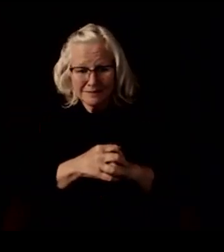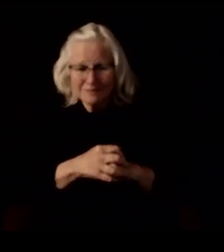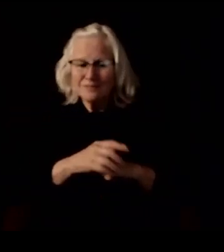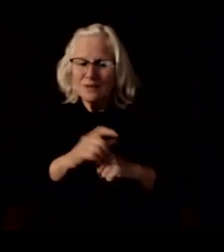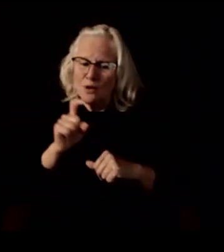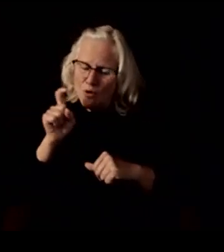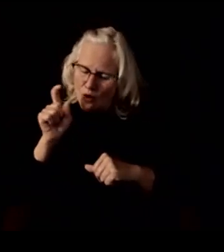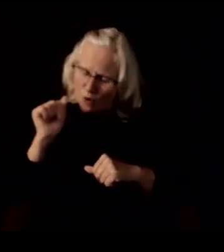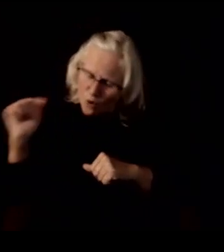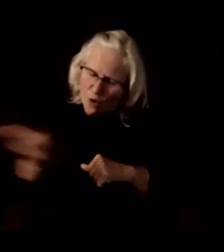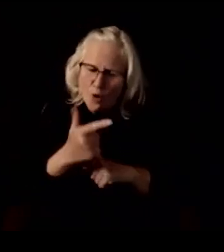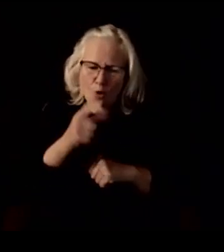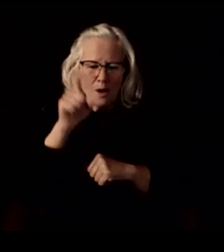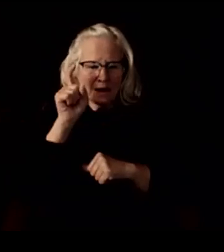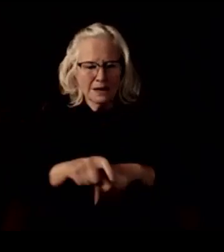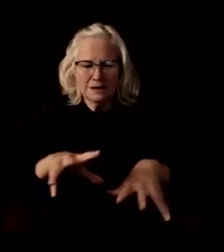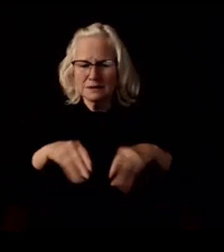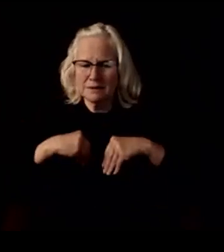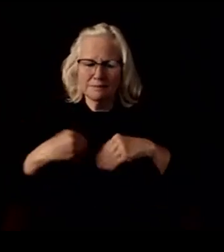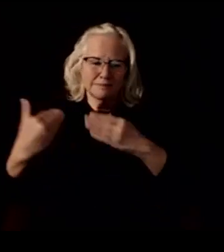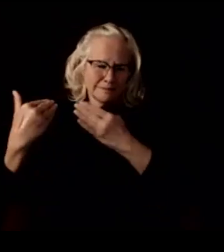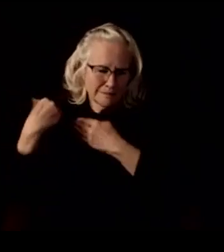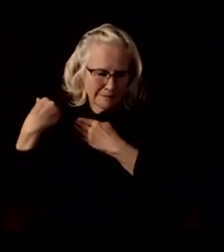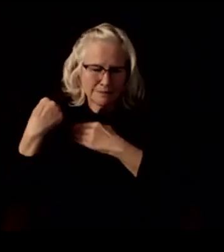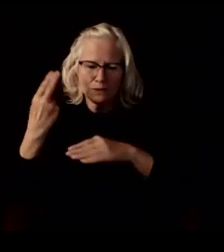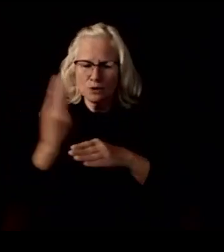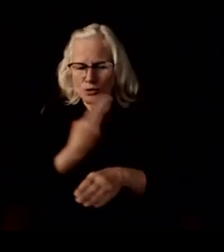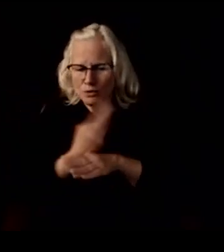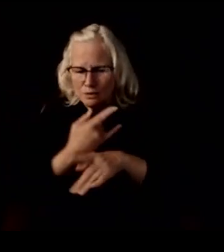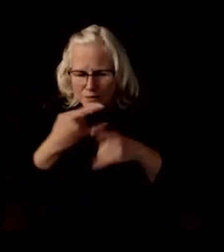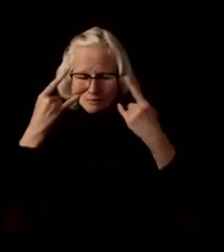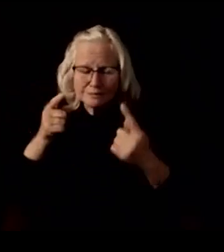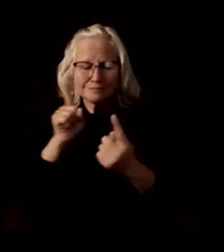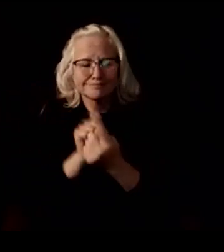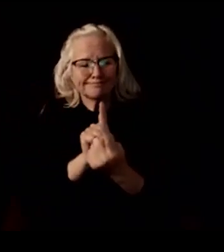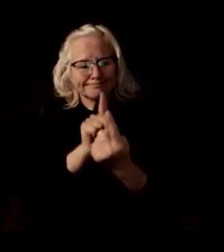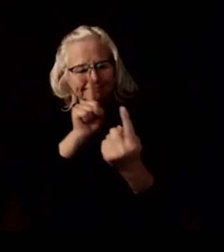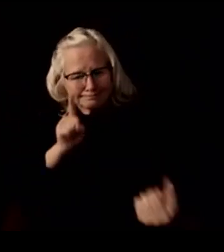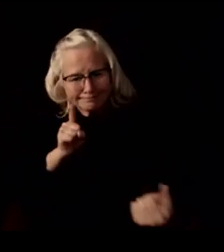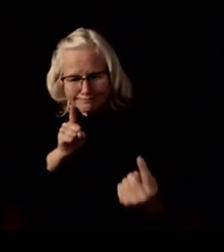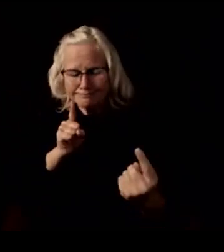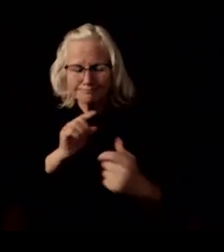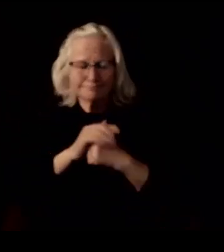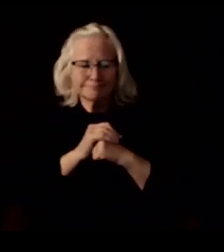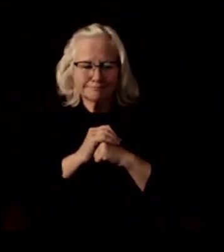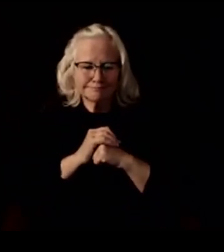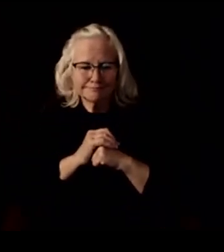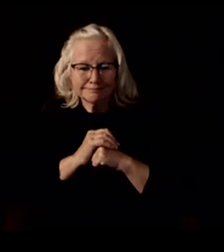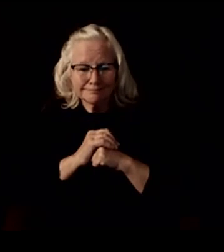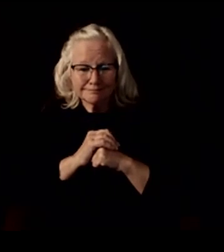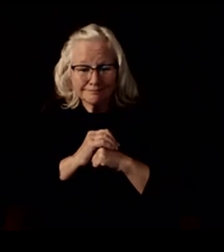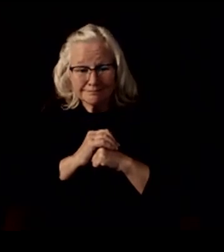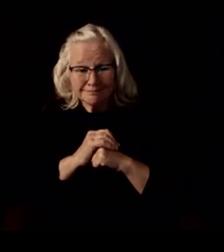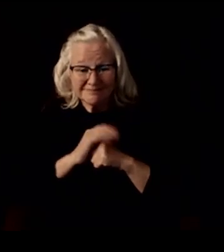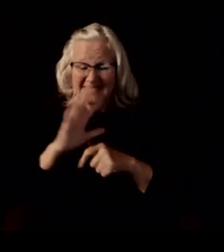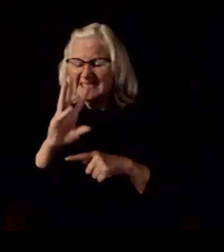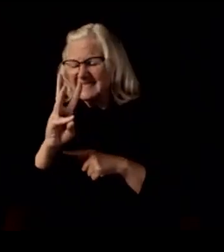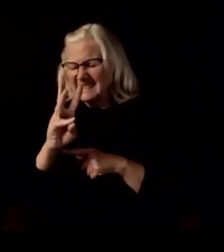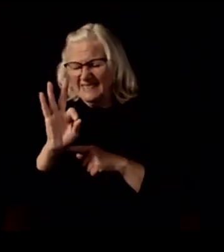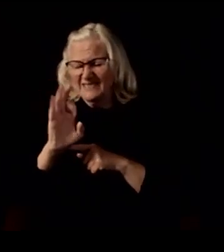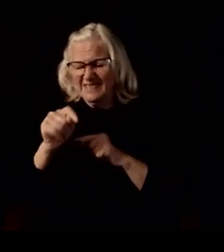mask, social distancing, that is keeping 6 feet of space between people, and washing your hands really does